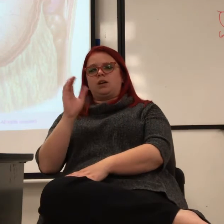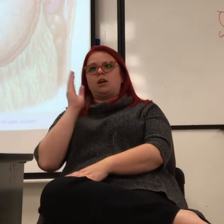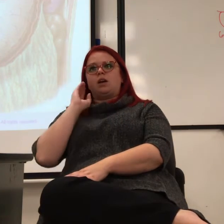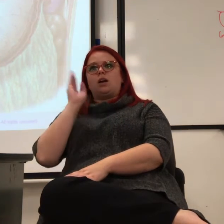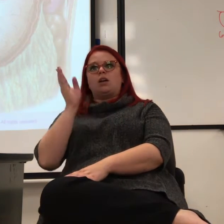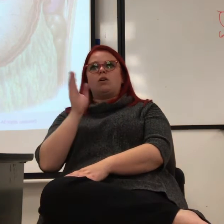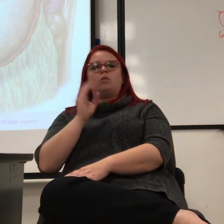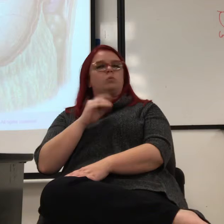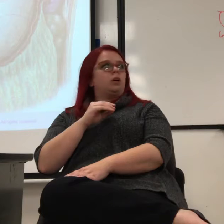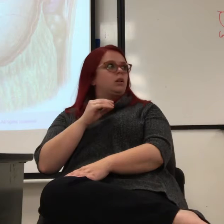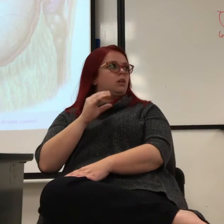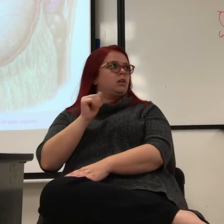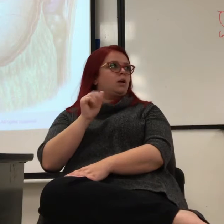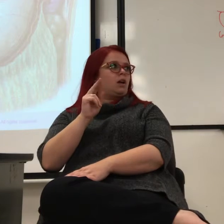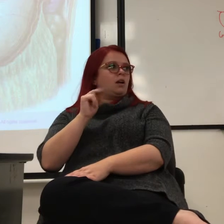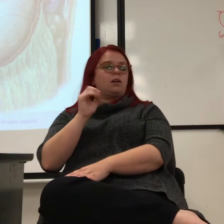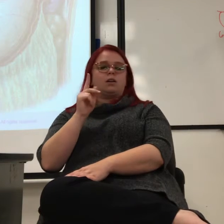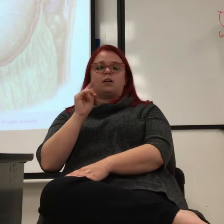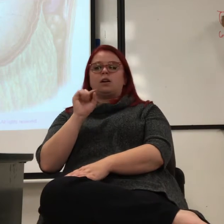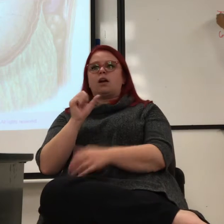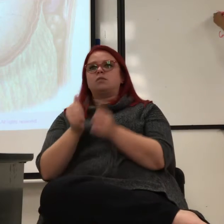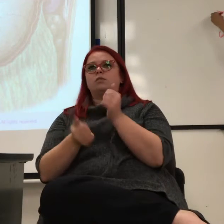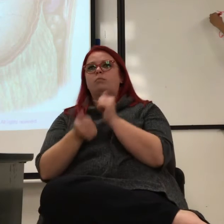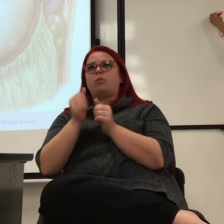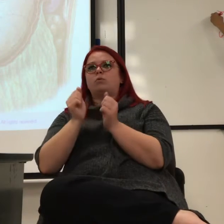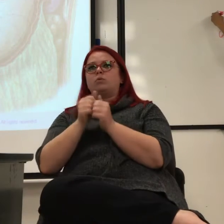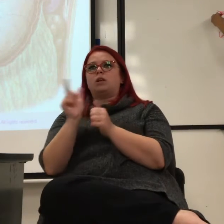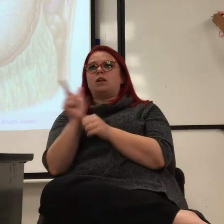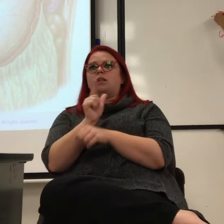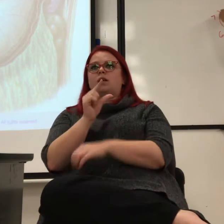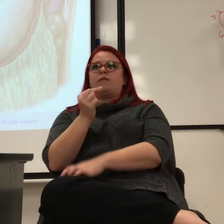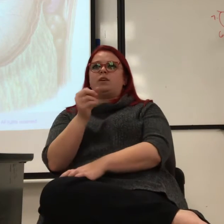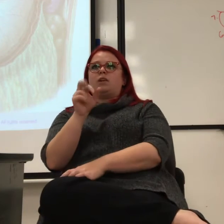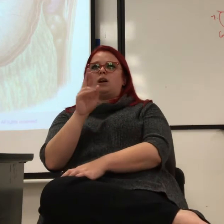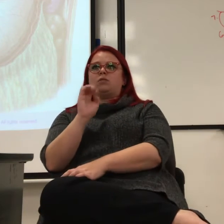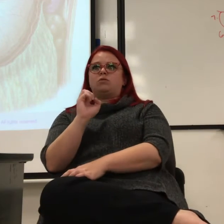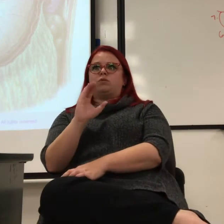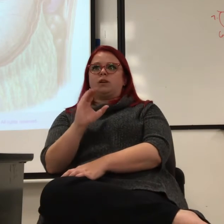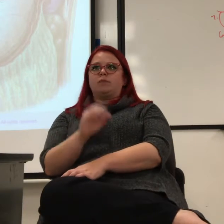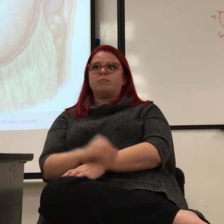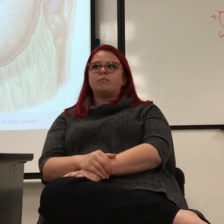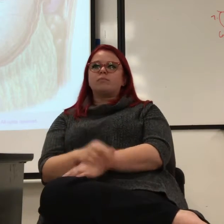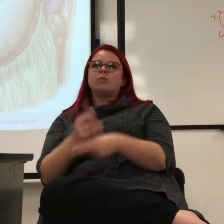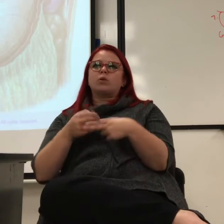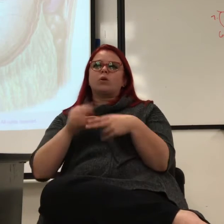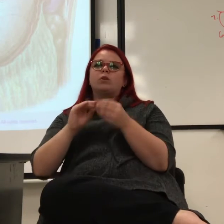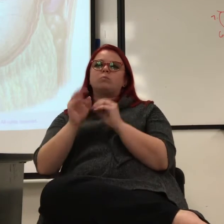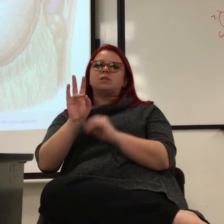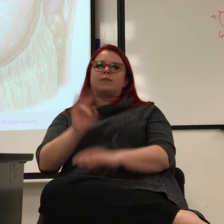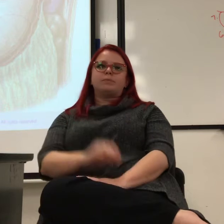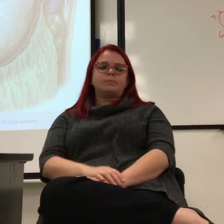left gastric. So call it number 7.